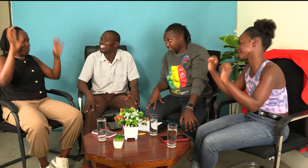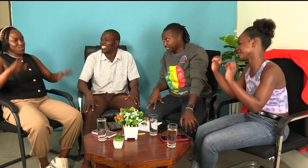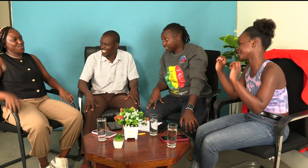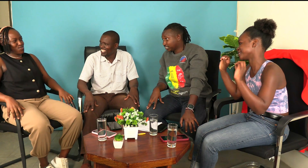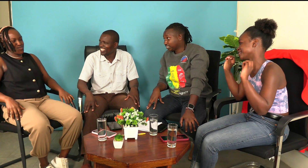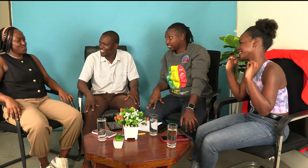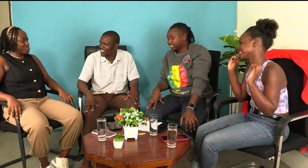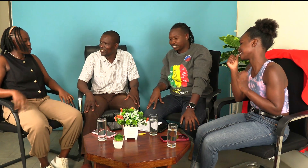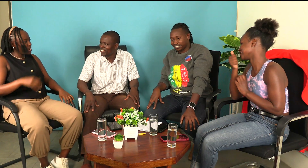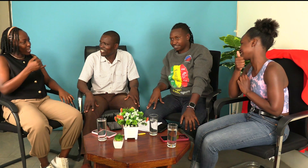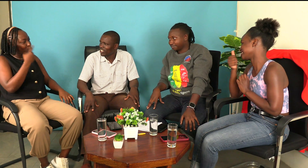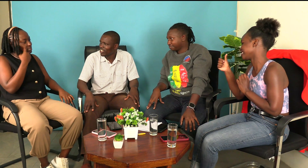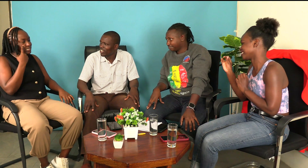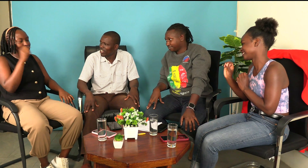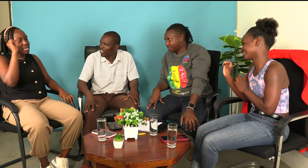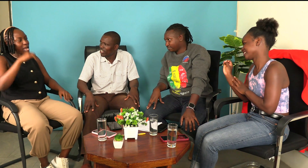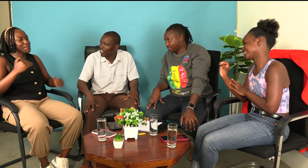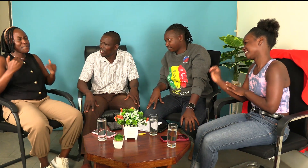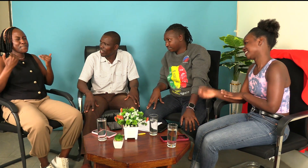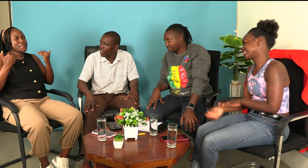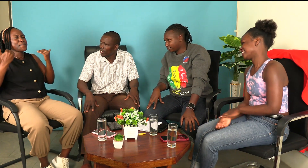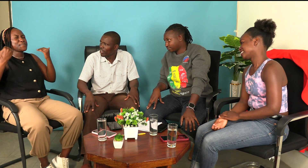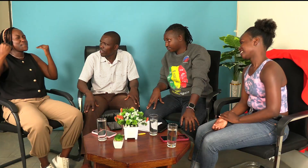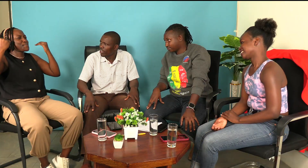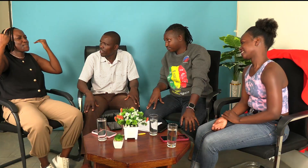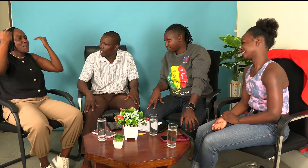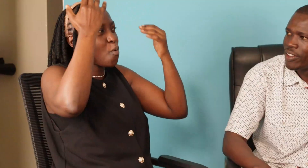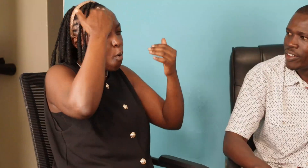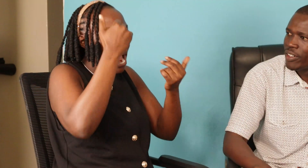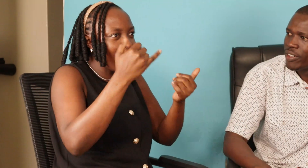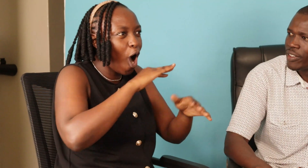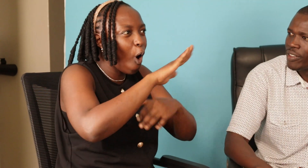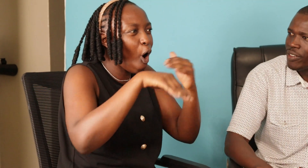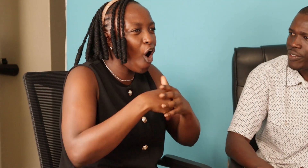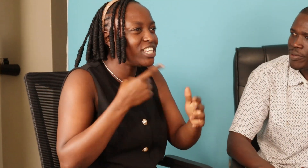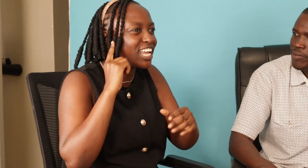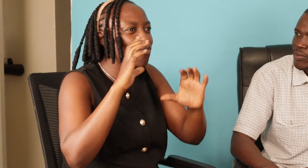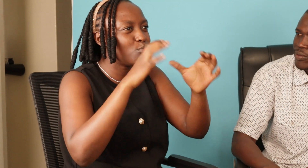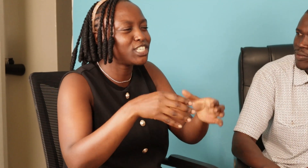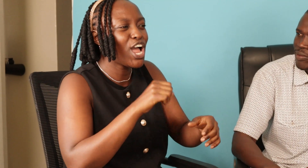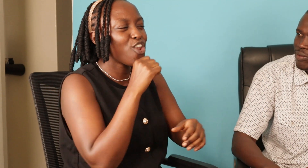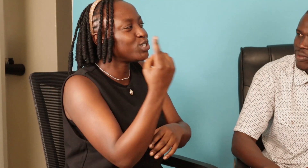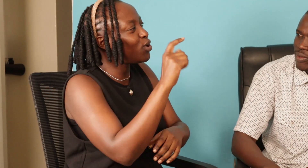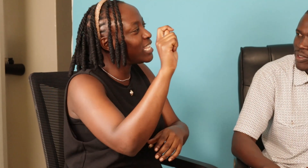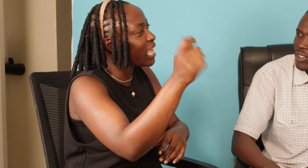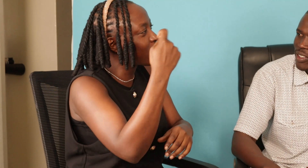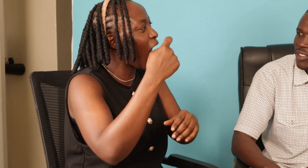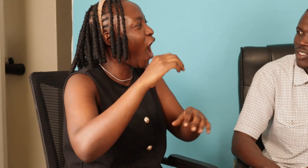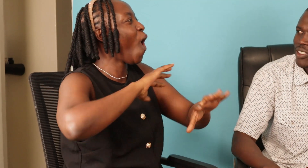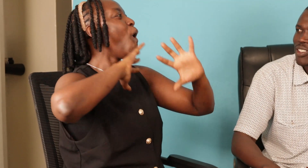to post it on the WhatsApp group. There is no Collins. Yes, it confidentiality. can cause a lot of stress because now the entire deaf